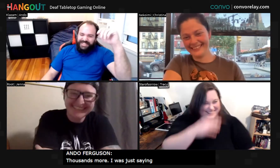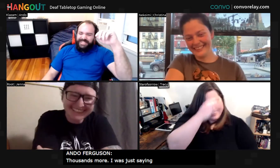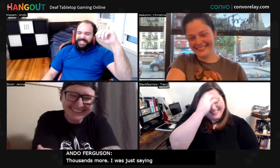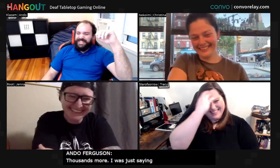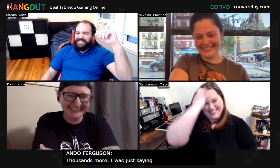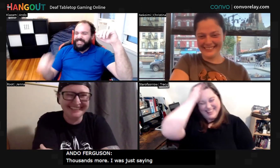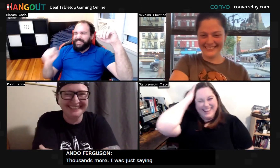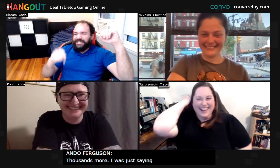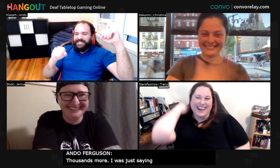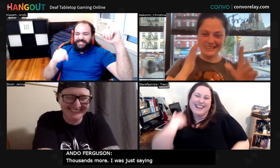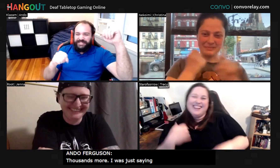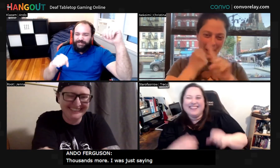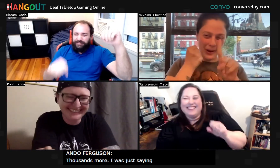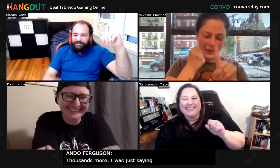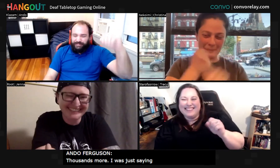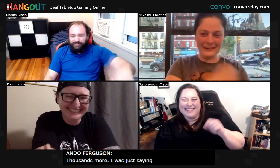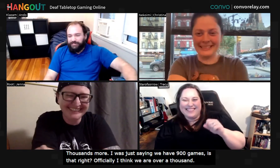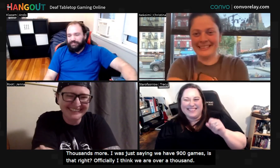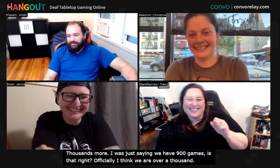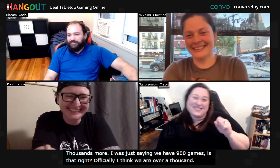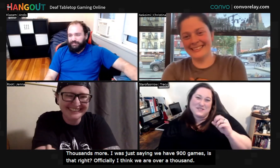Yeah. Yeah. Wow. Yeah.